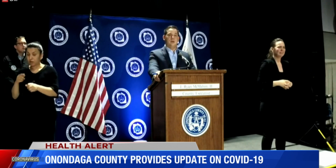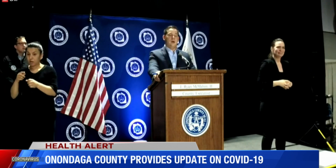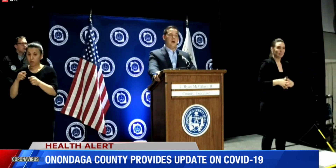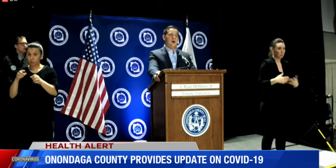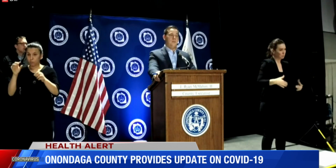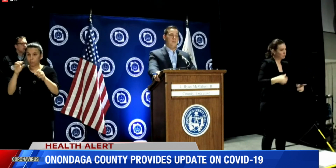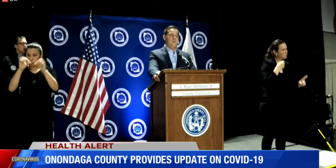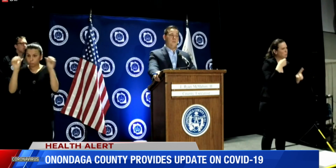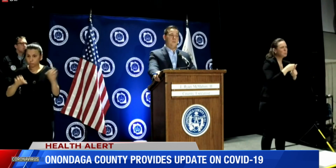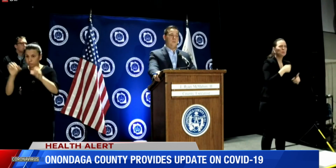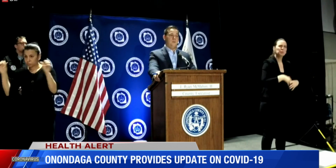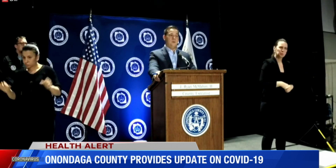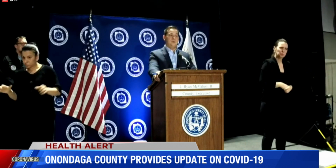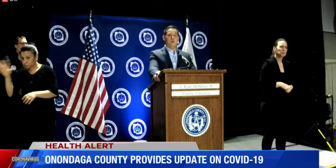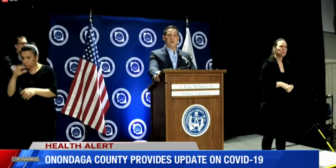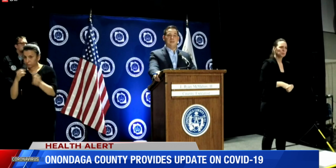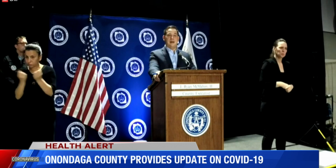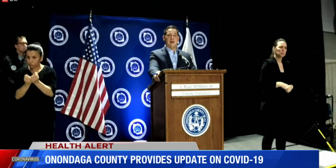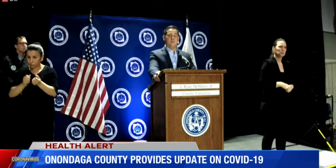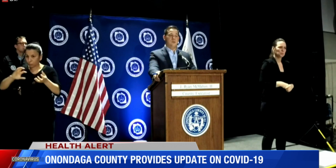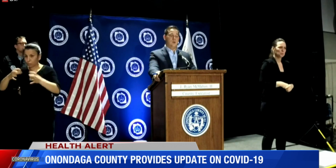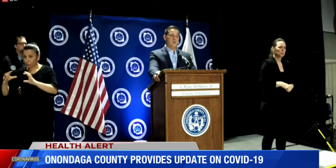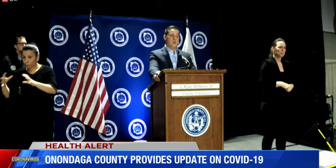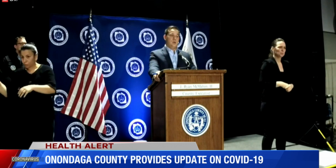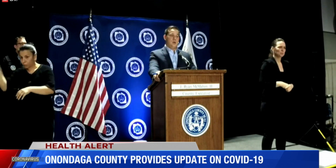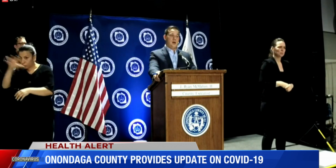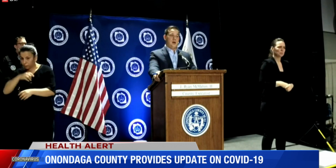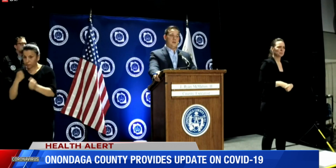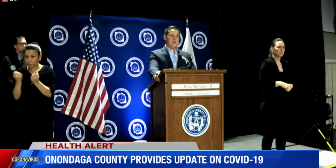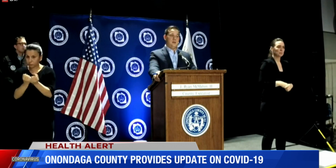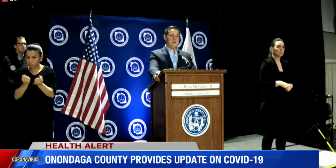isolations for this period of time. So